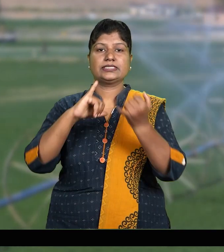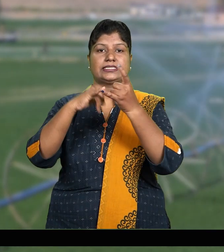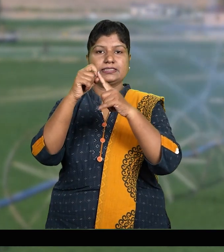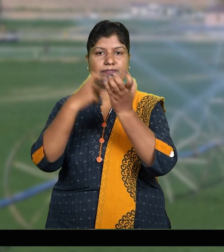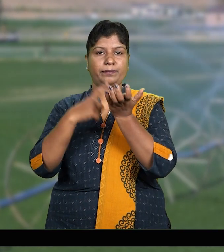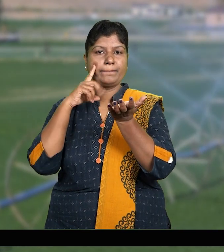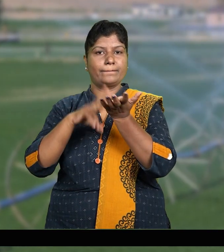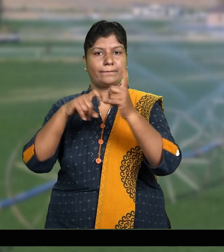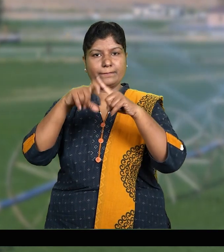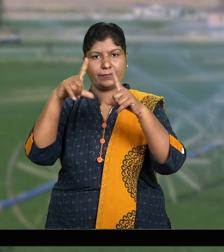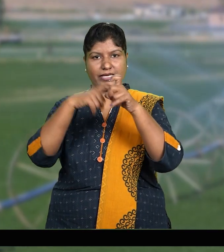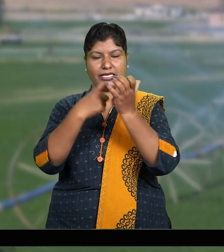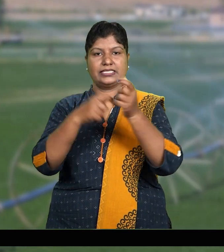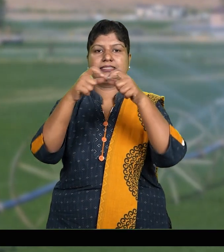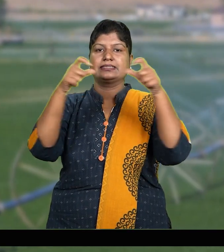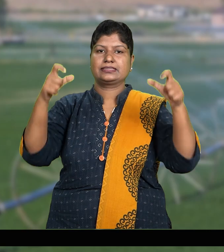Sprinkler system.